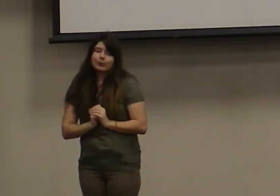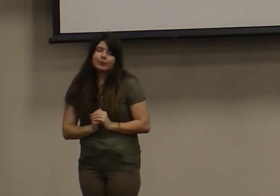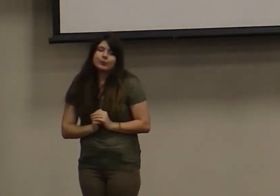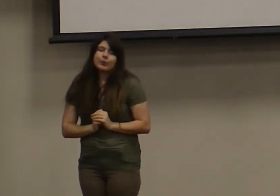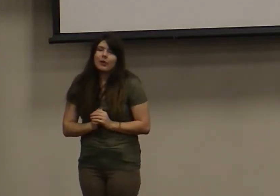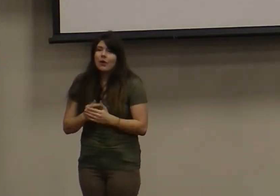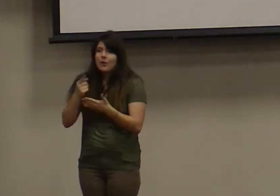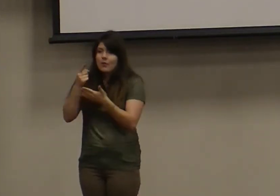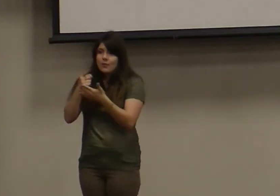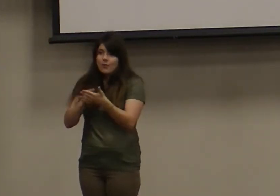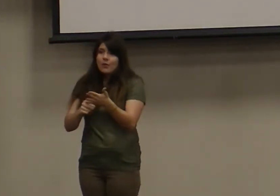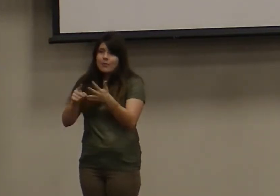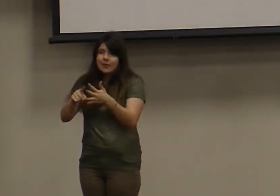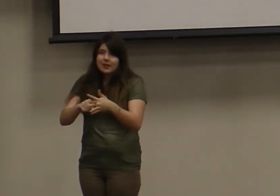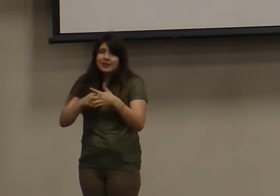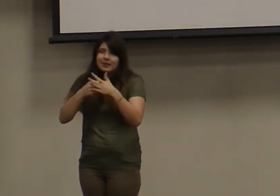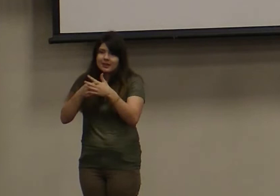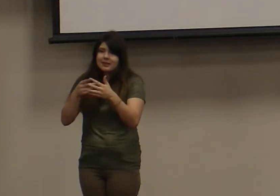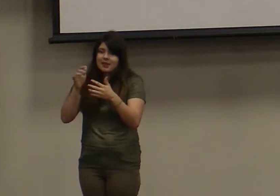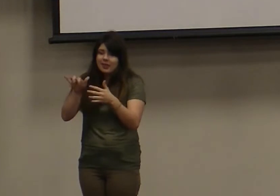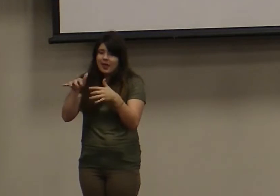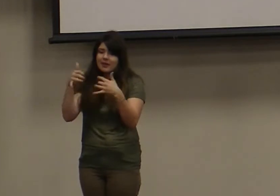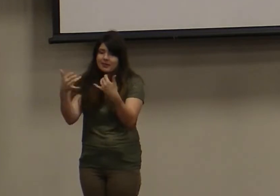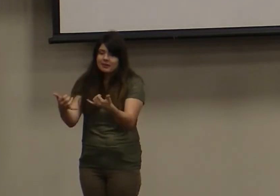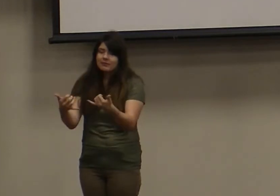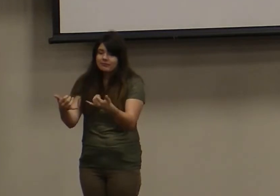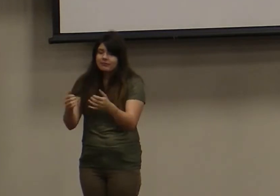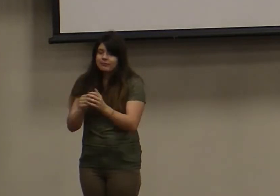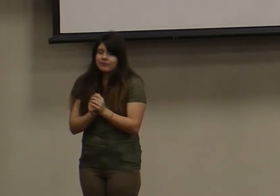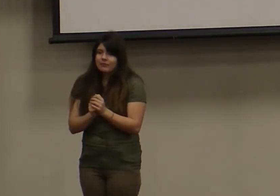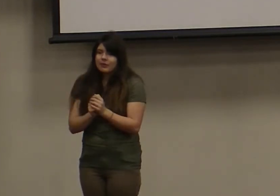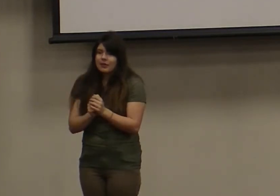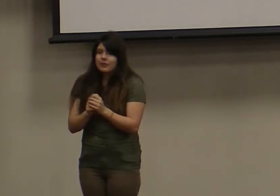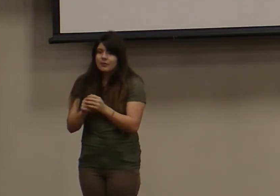of what begins today is going to last a lifetime.